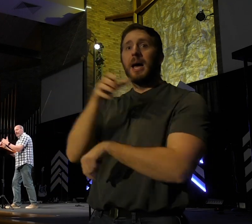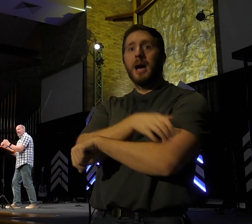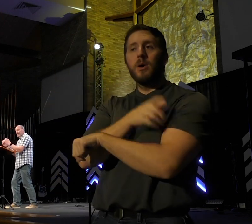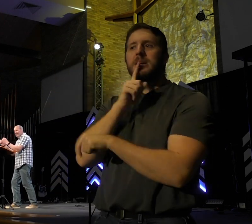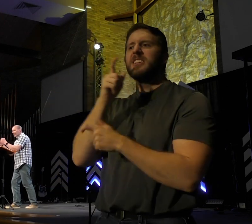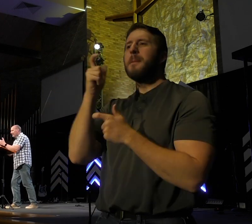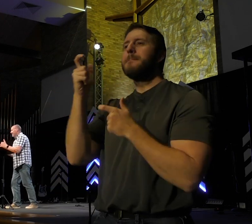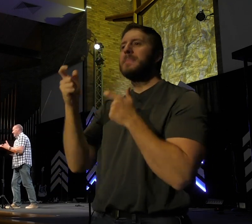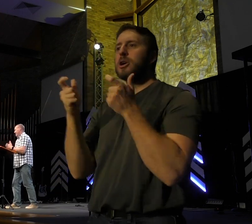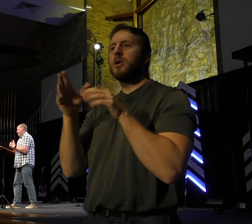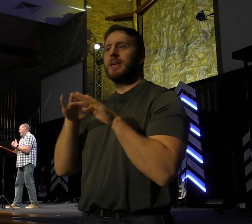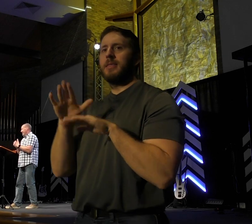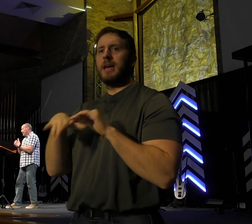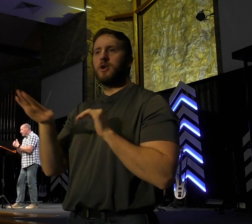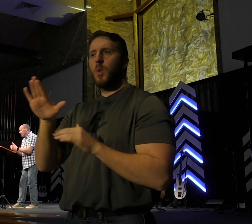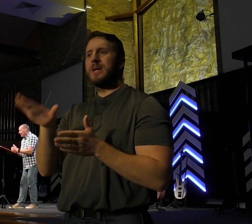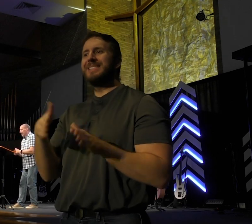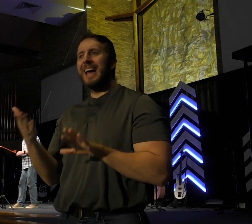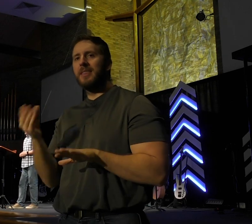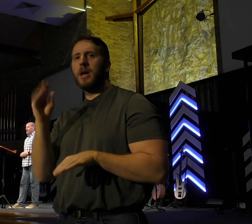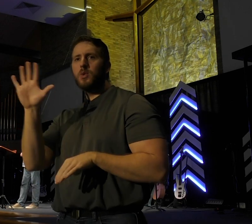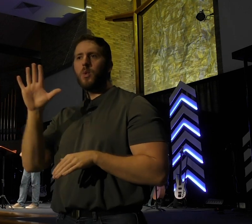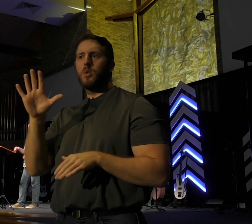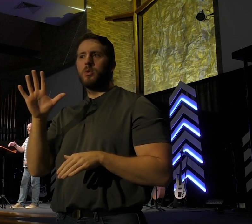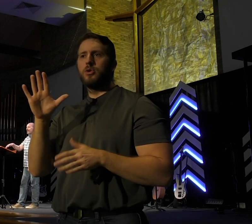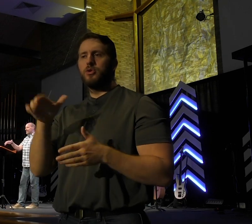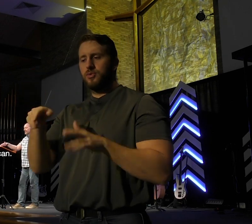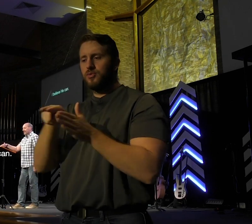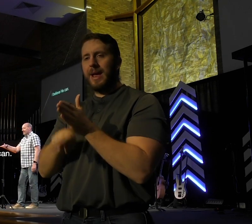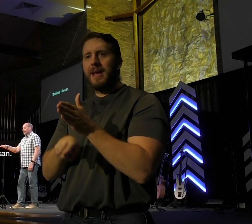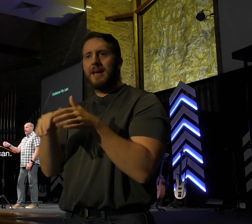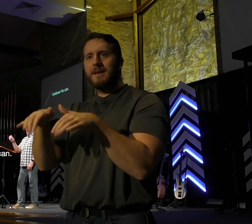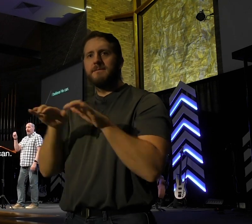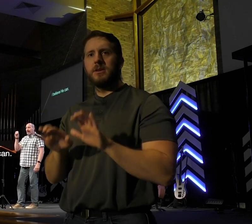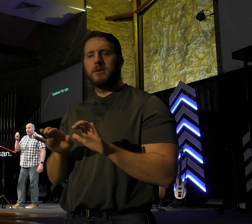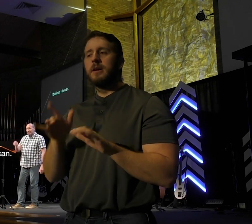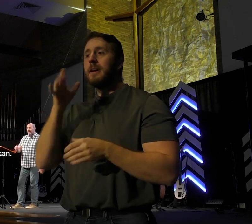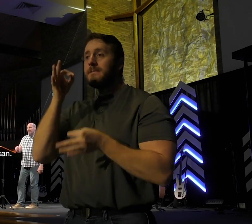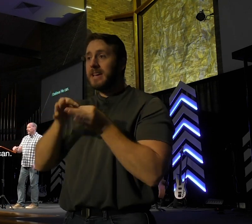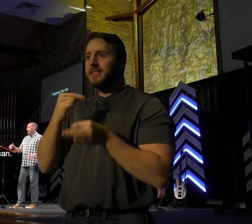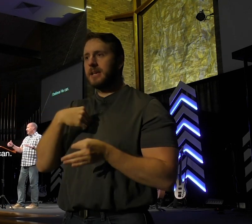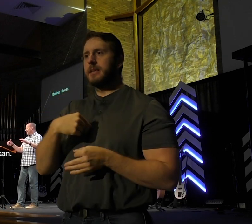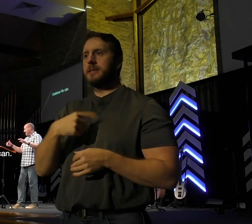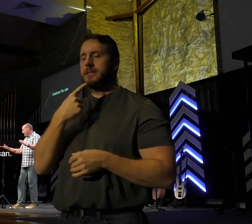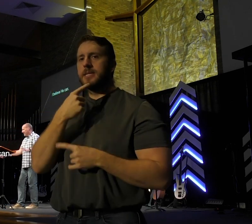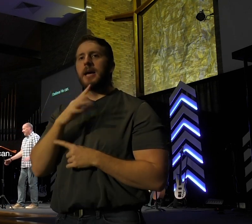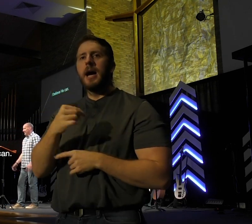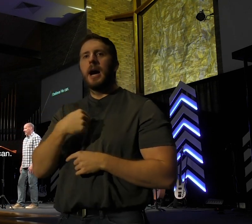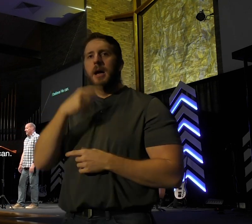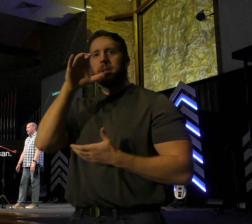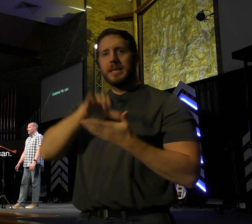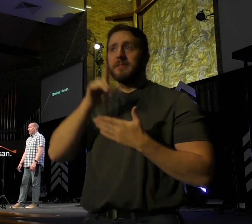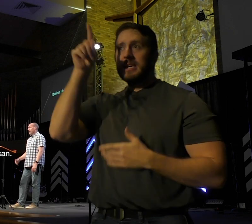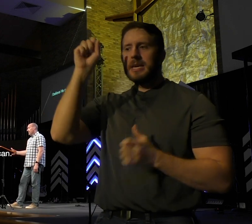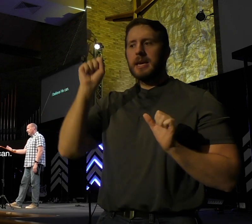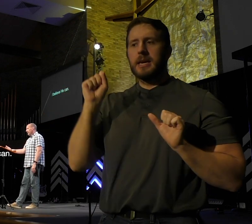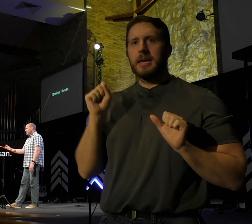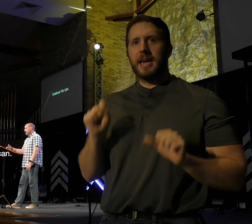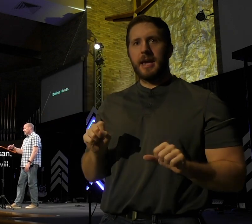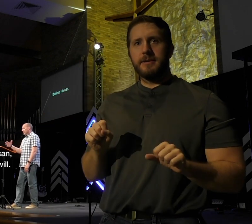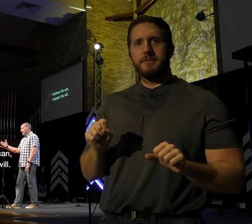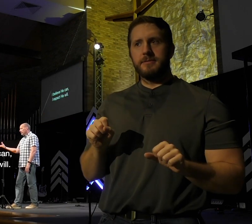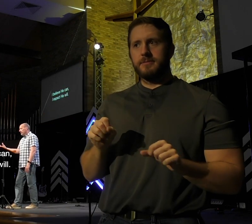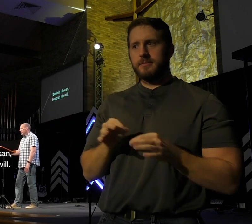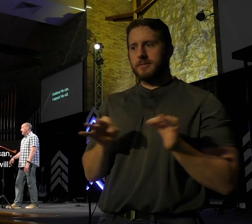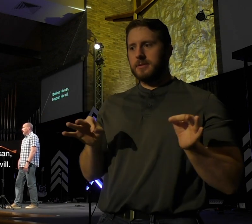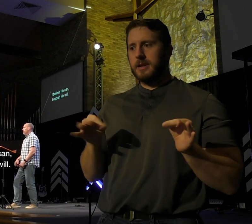bigger than your death and your grave. Faith says, I believe he can. And then faith